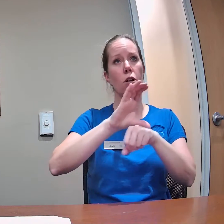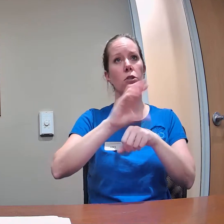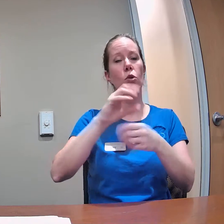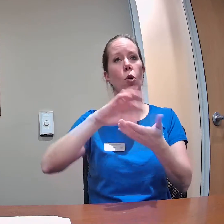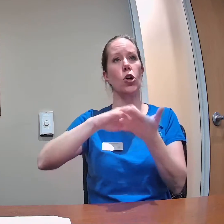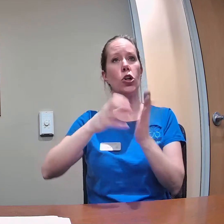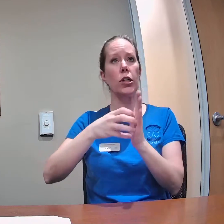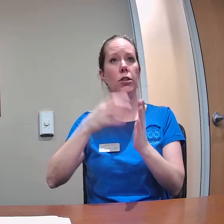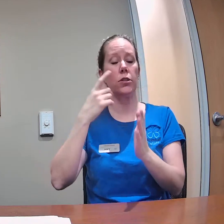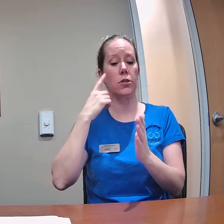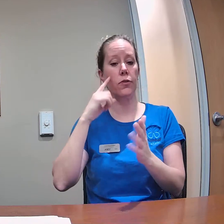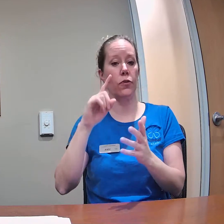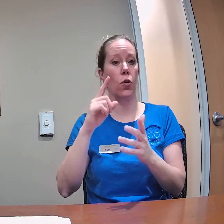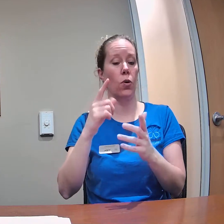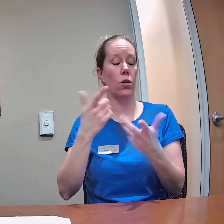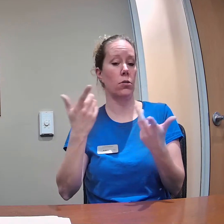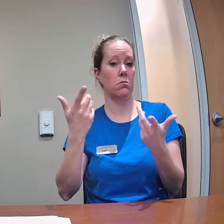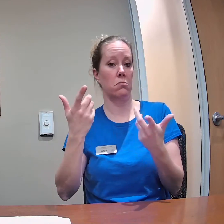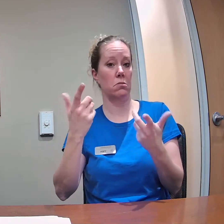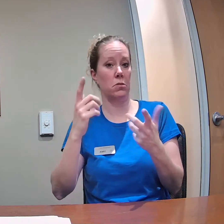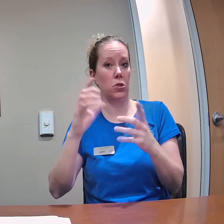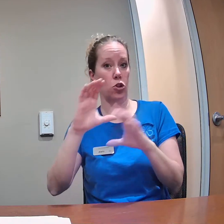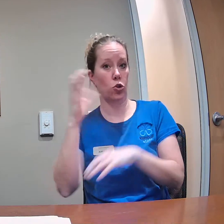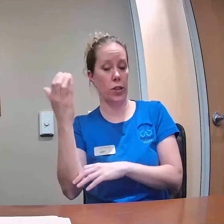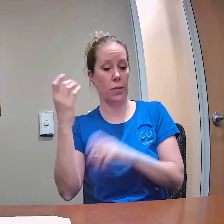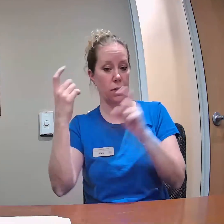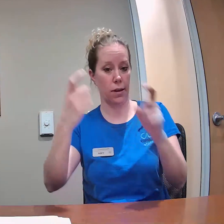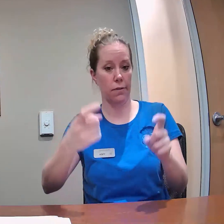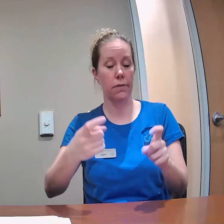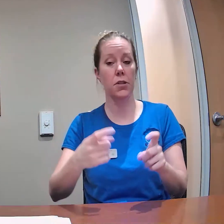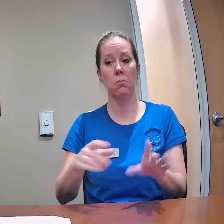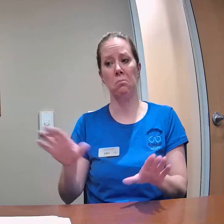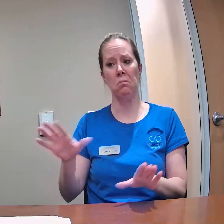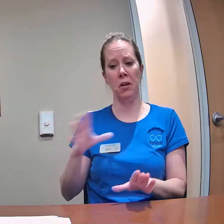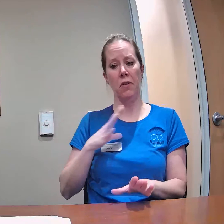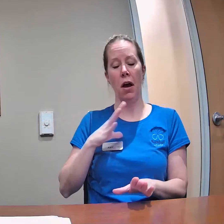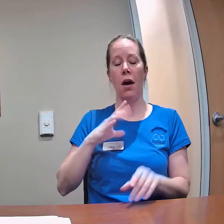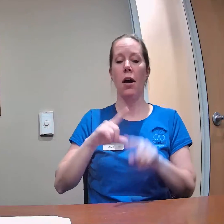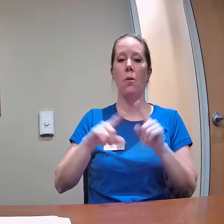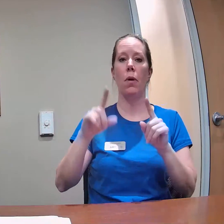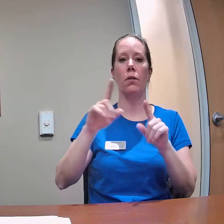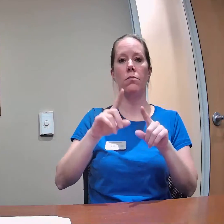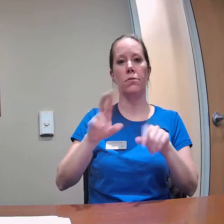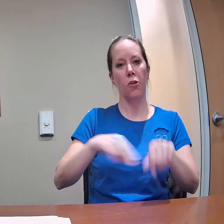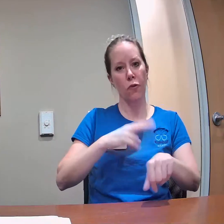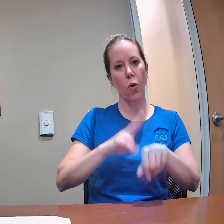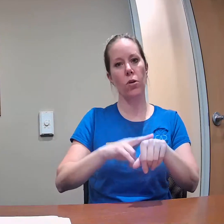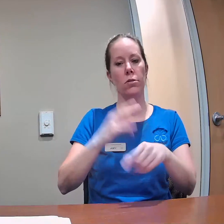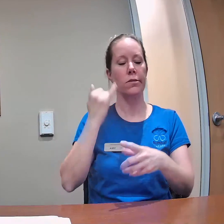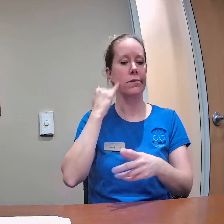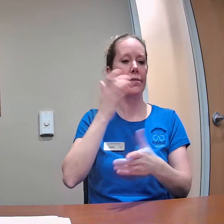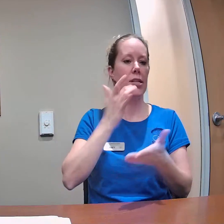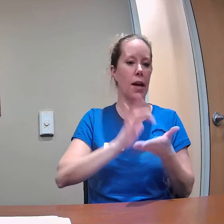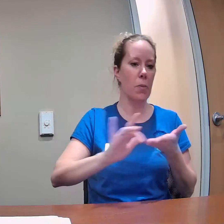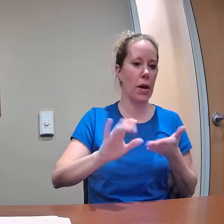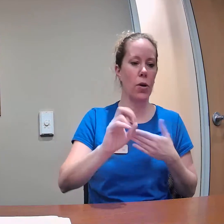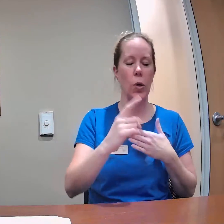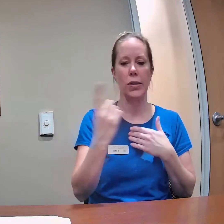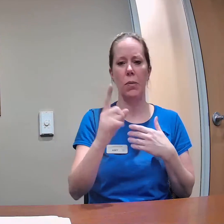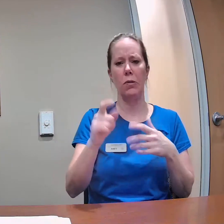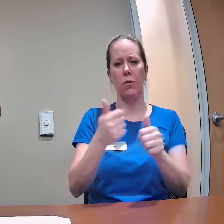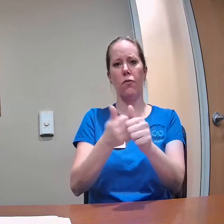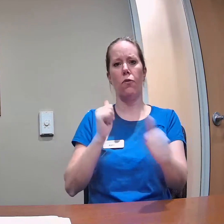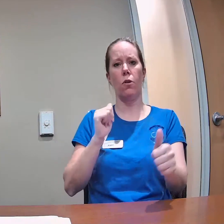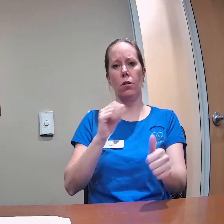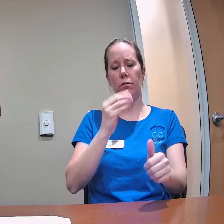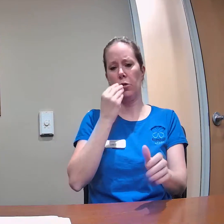Christmas gift? Yes, as long as you don't have somebody who is diabetic and shouldn't be eating that kind of stuff, that's